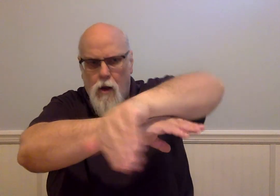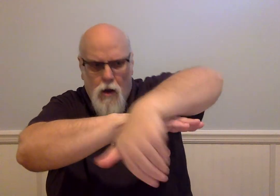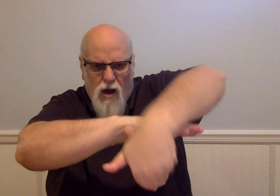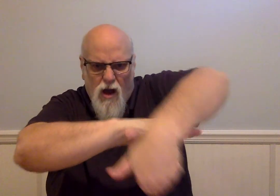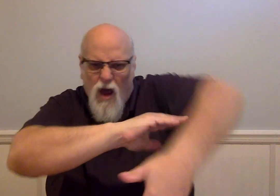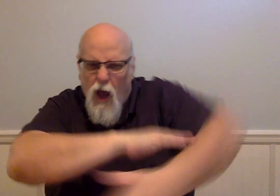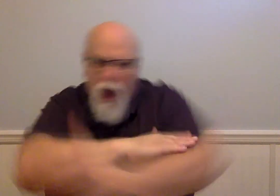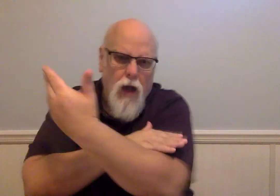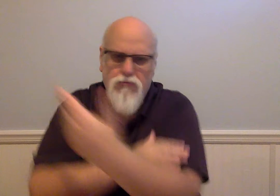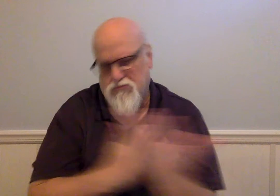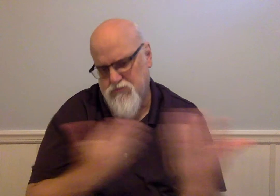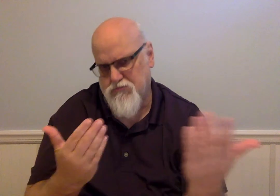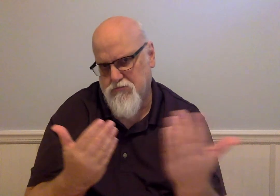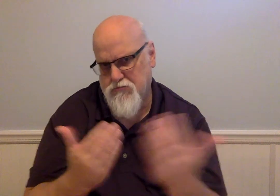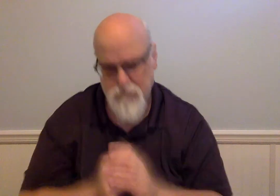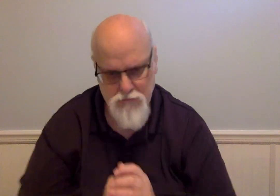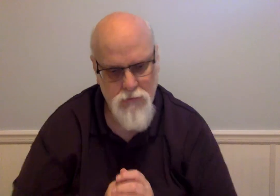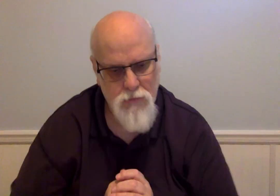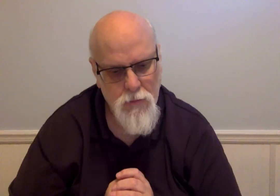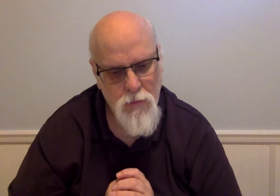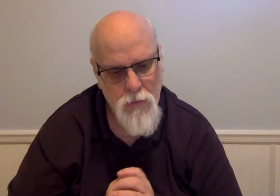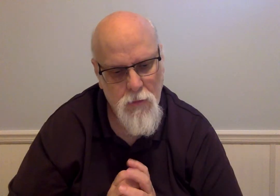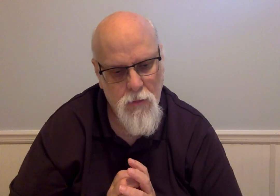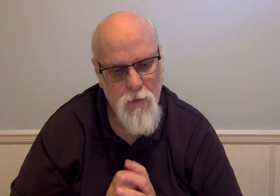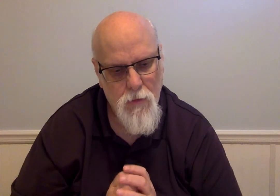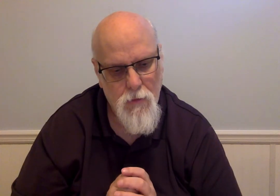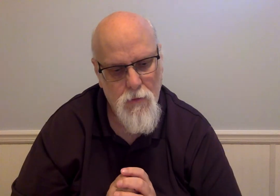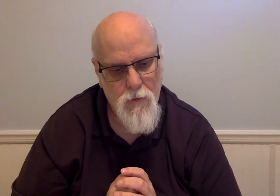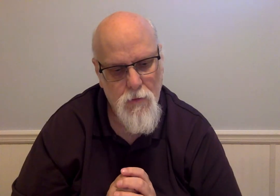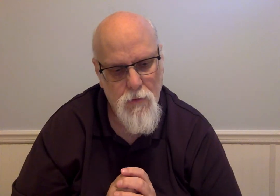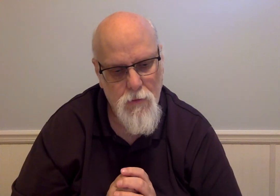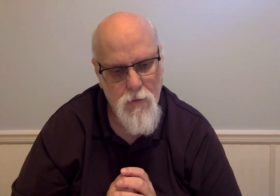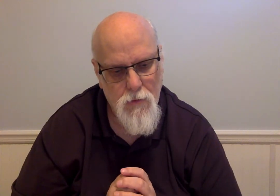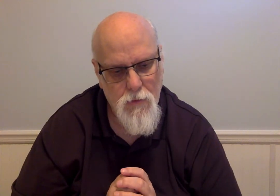slowly set, and then at night, it goes all the way down.